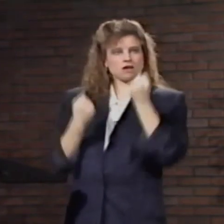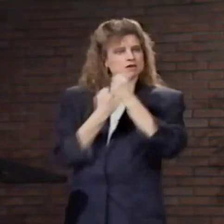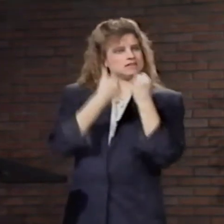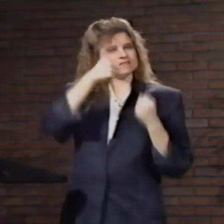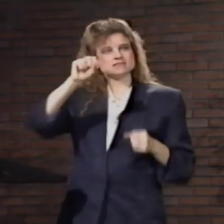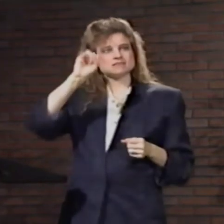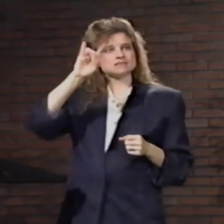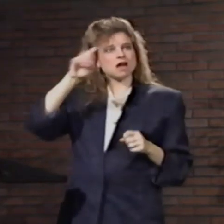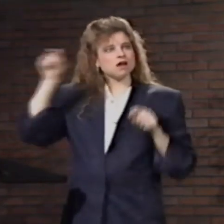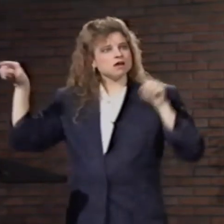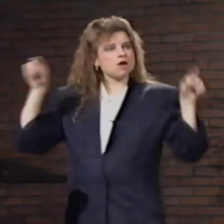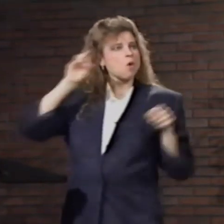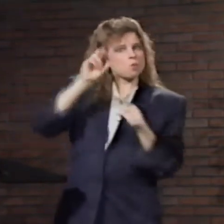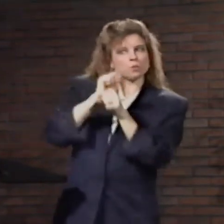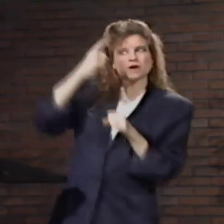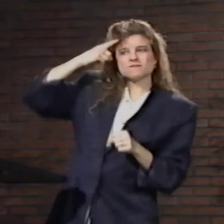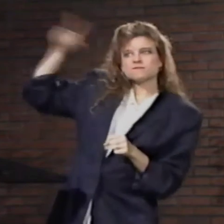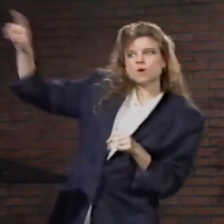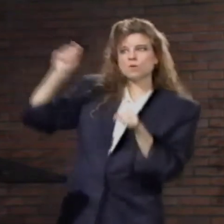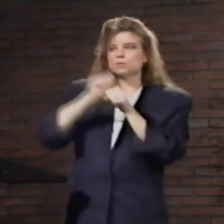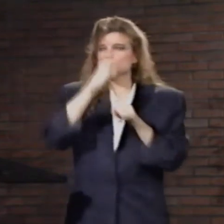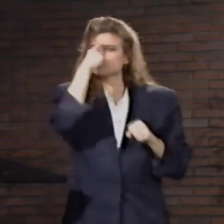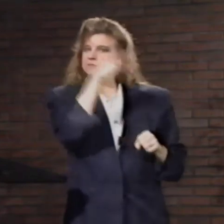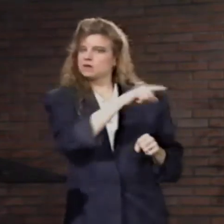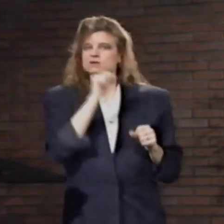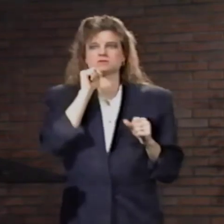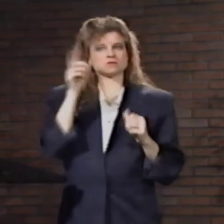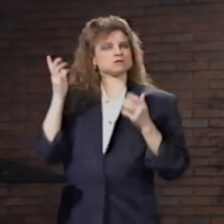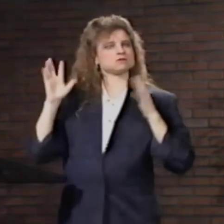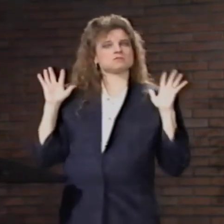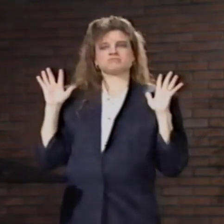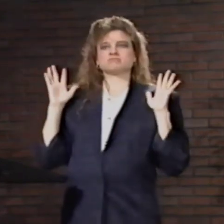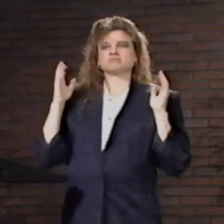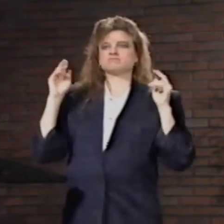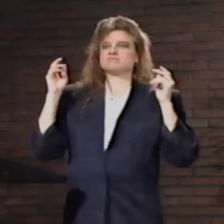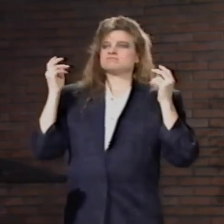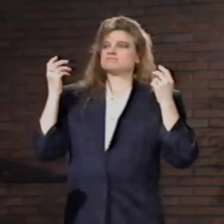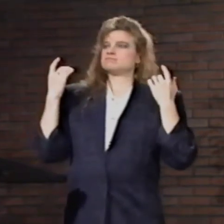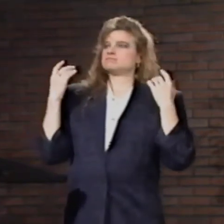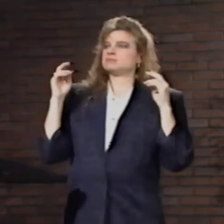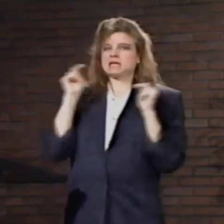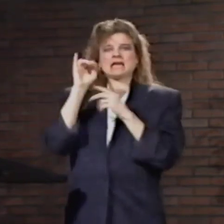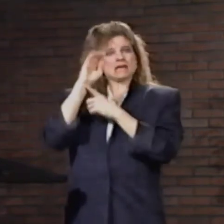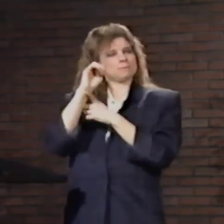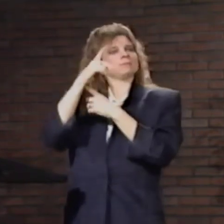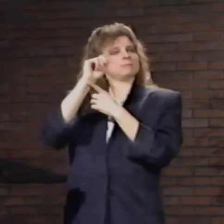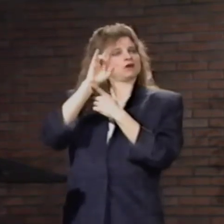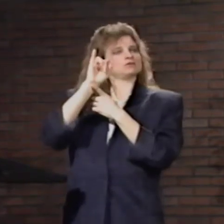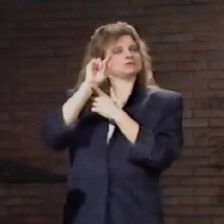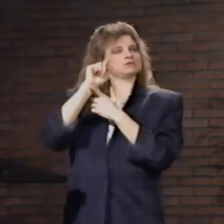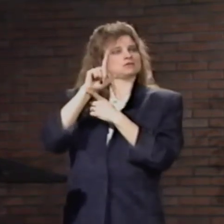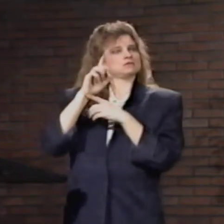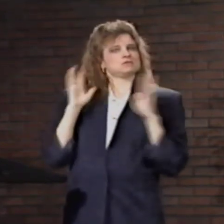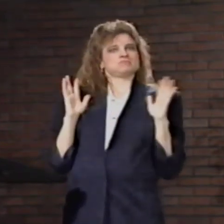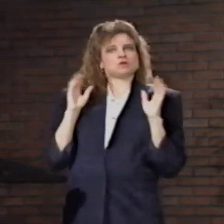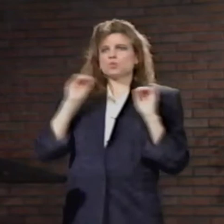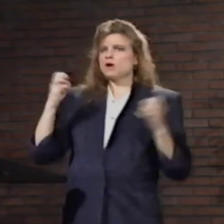Impartially means that the interpreter is not supporting one party or the other. There's no bias. They